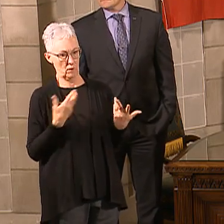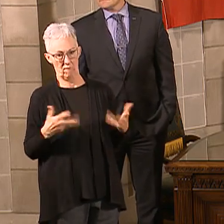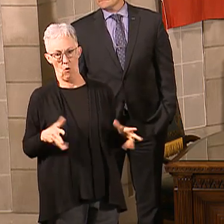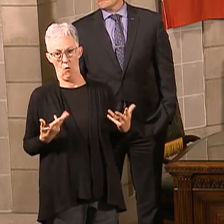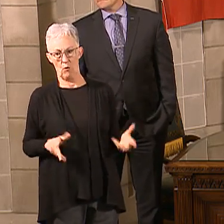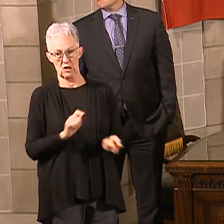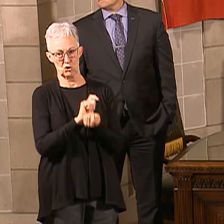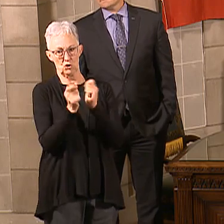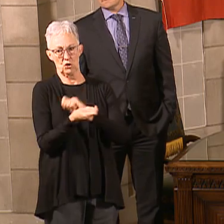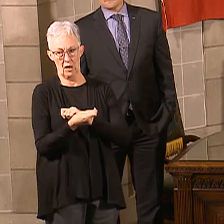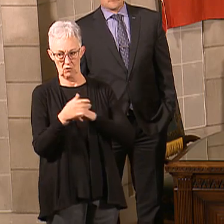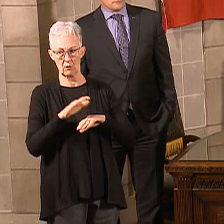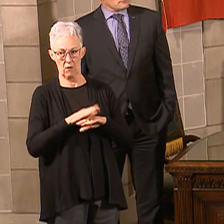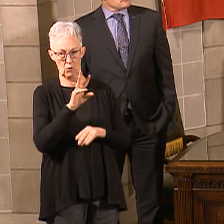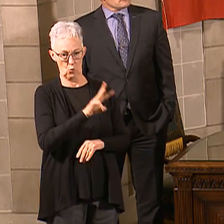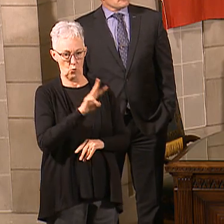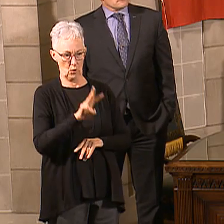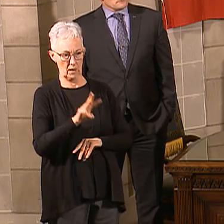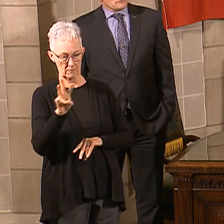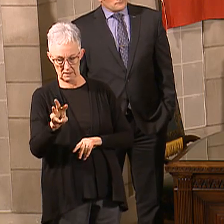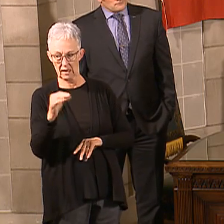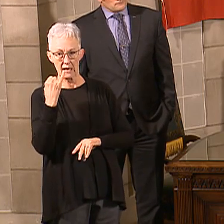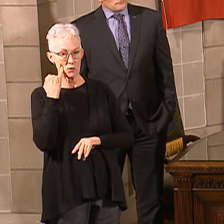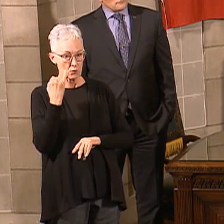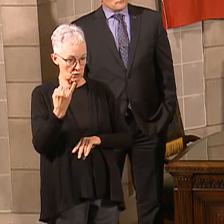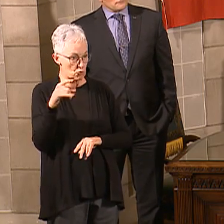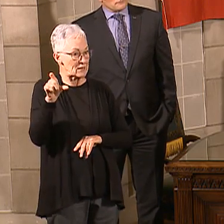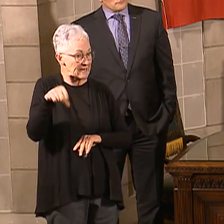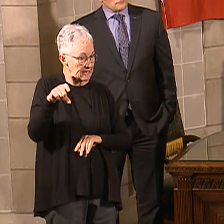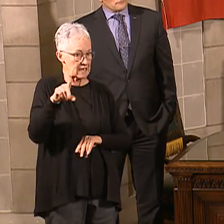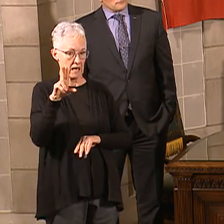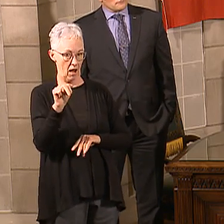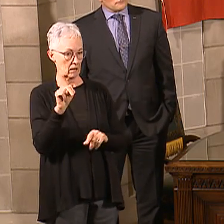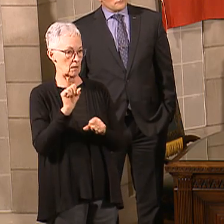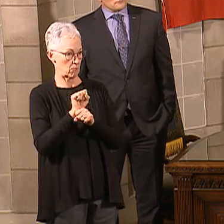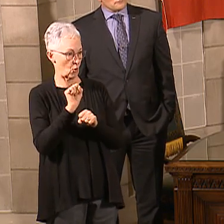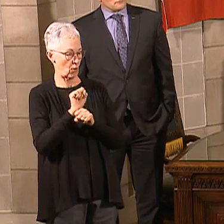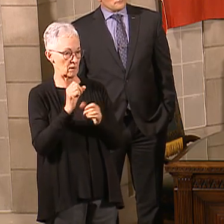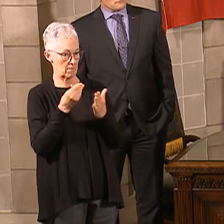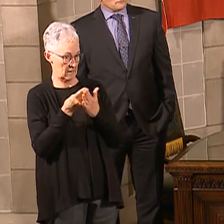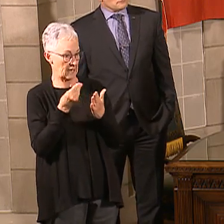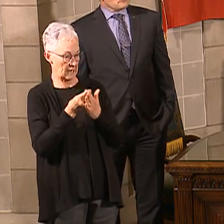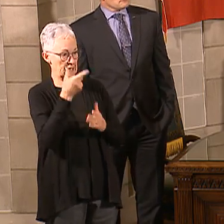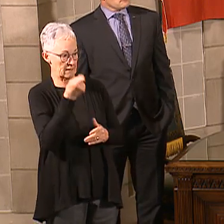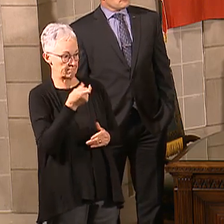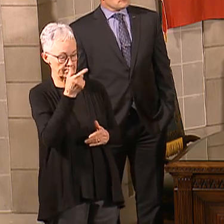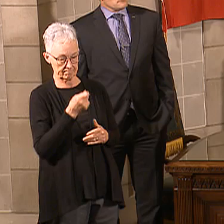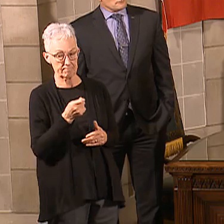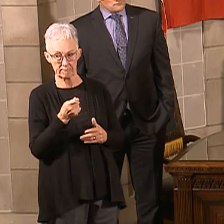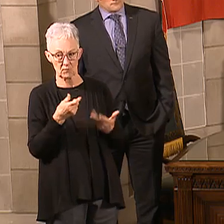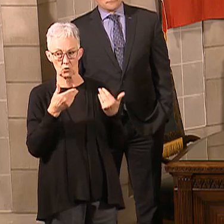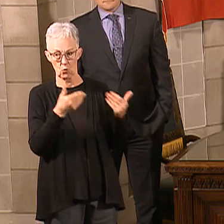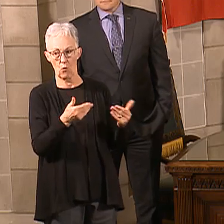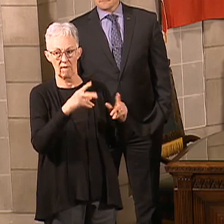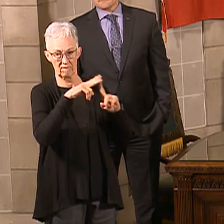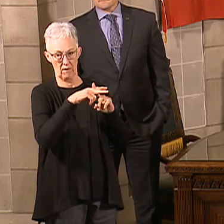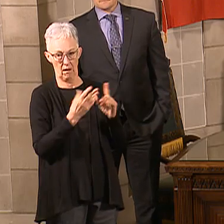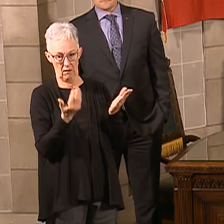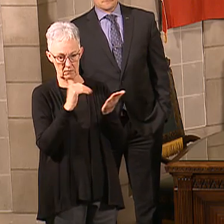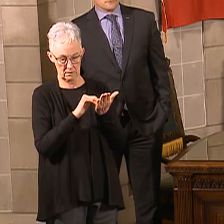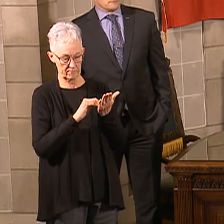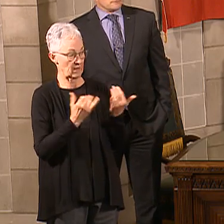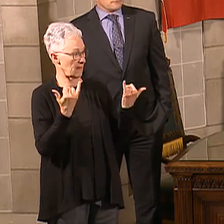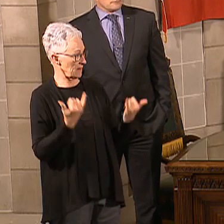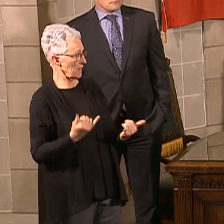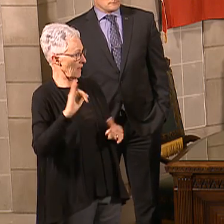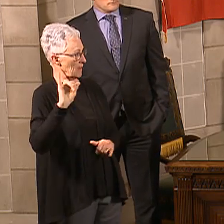if you did not complete that application, go back and complete that. And with that, what I'd like to do now is turn it over to Jason Jackson, who's going to talk about what we're